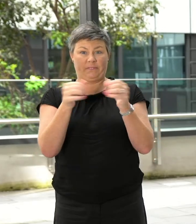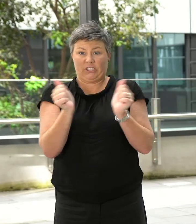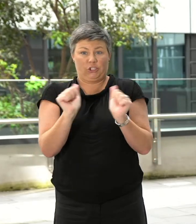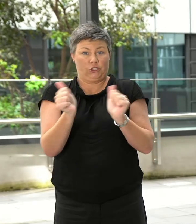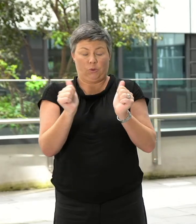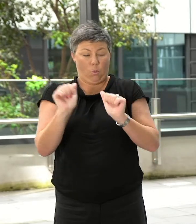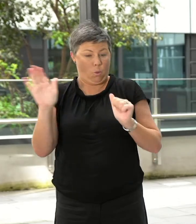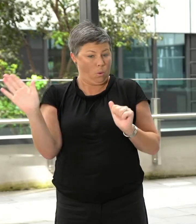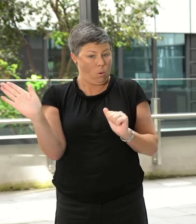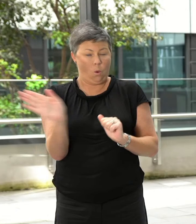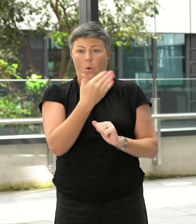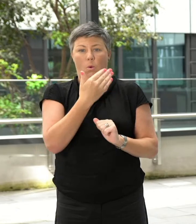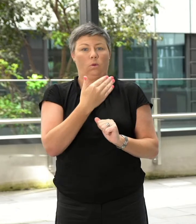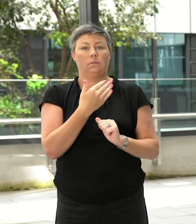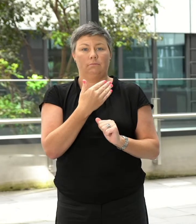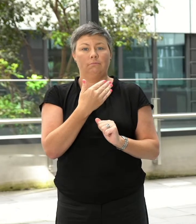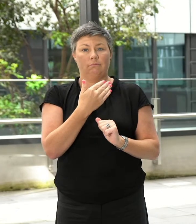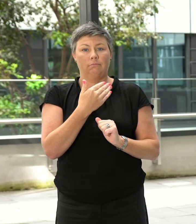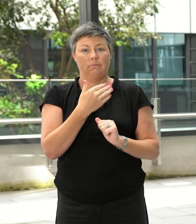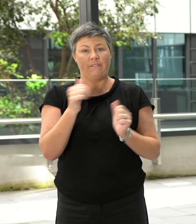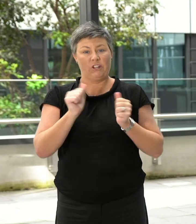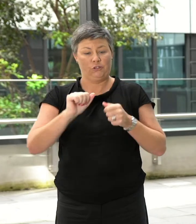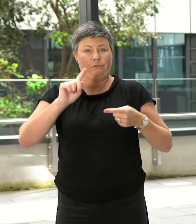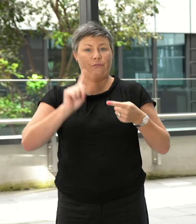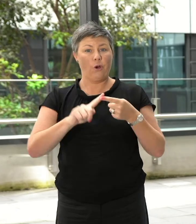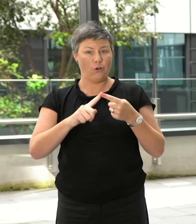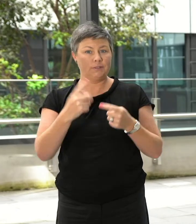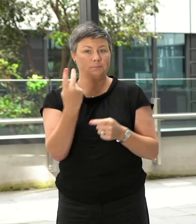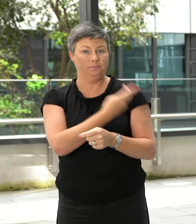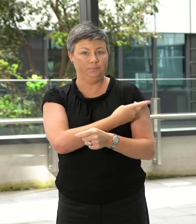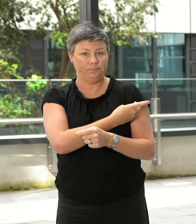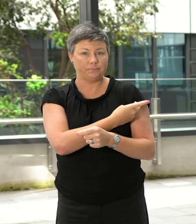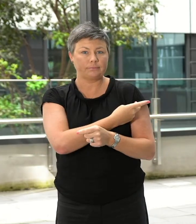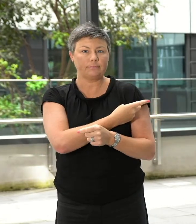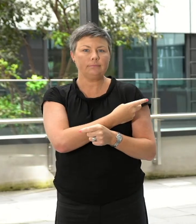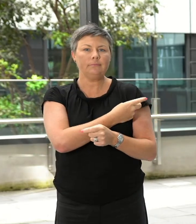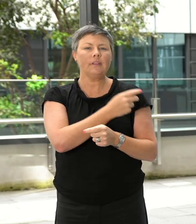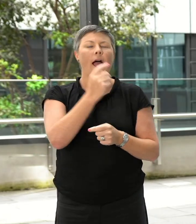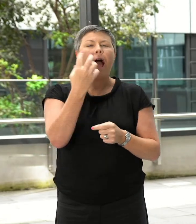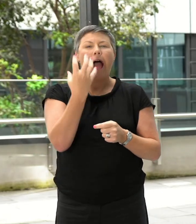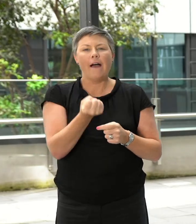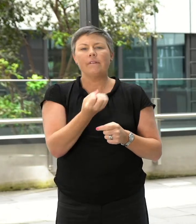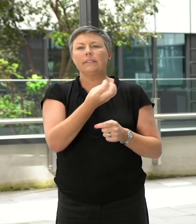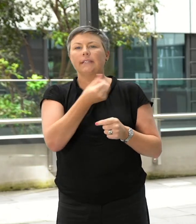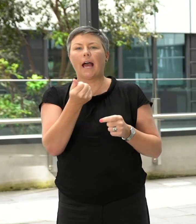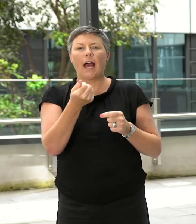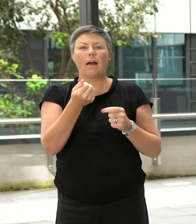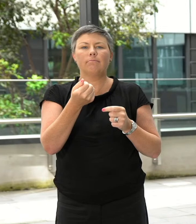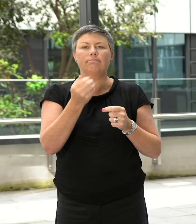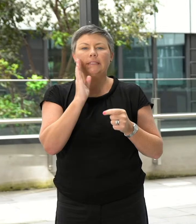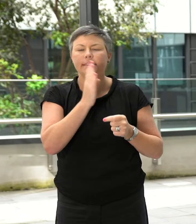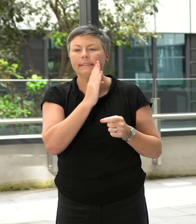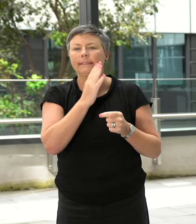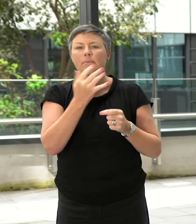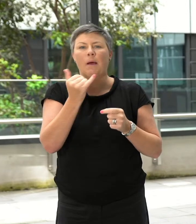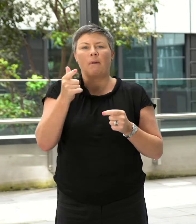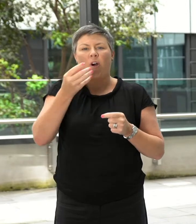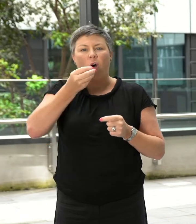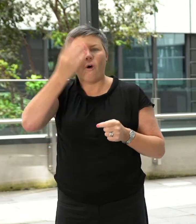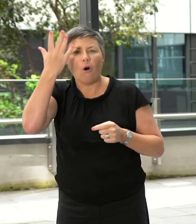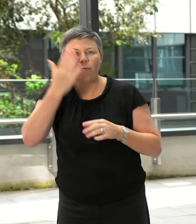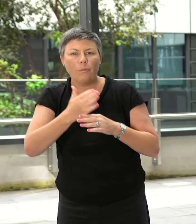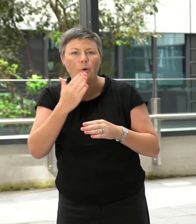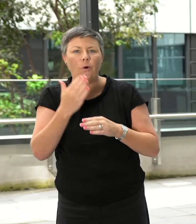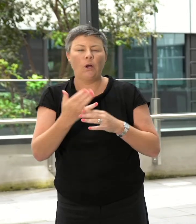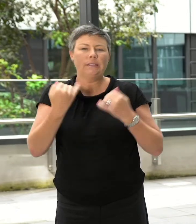hospital staff for their first vaccination. Now, there'll always be some lag, people who were sick or people who are on leave, which